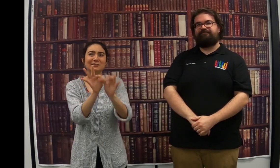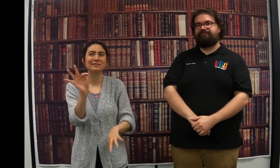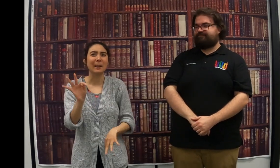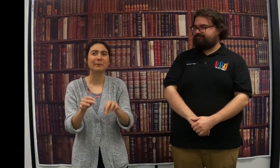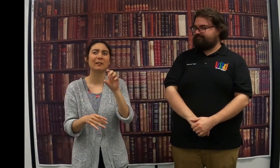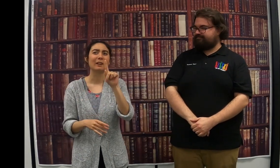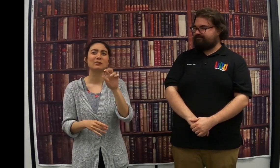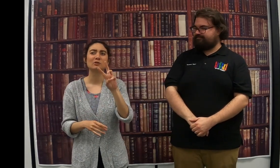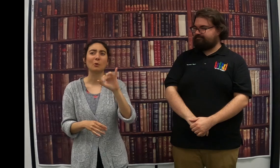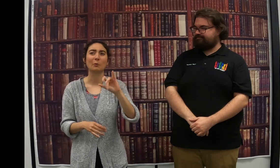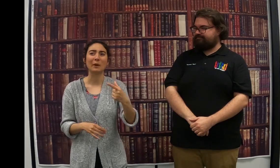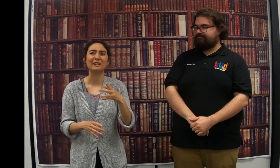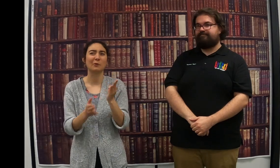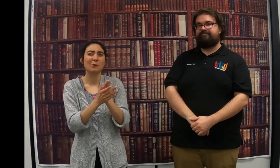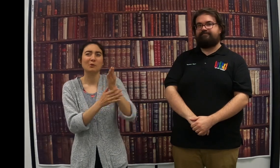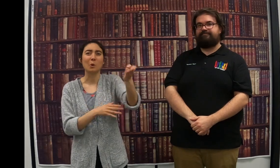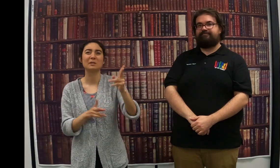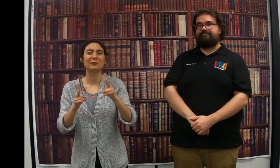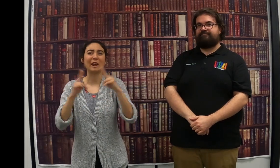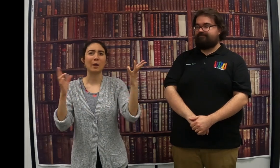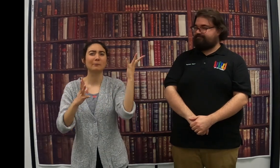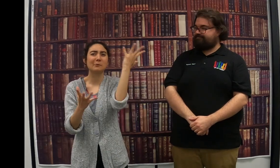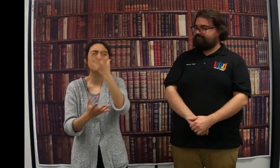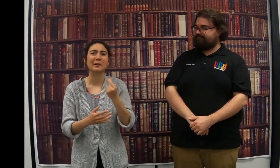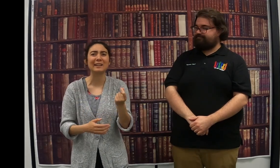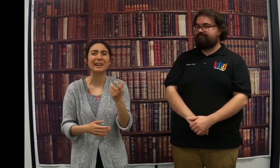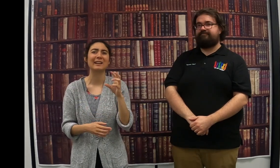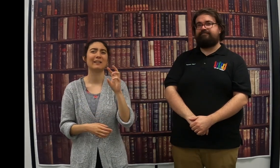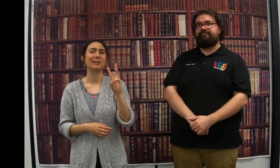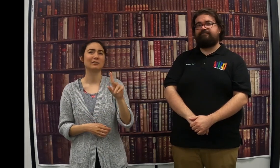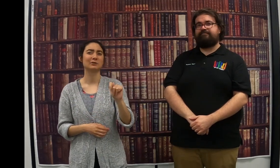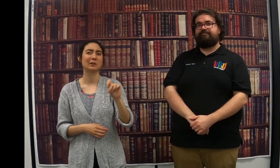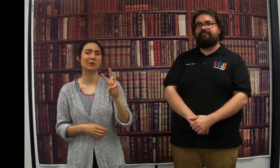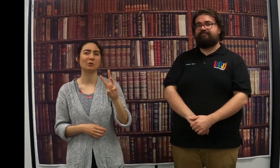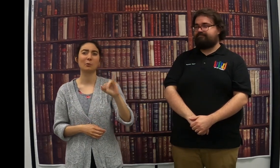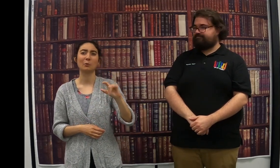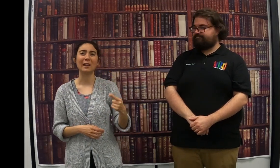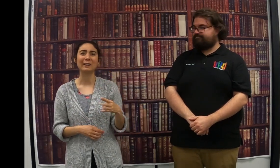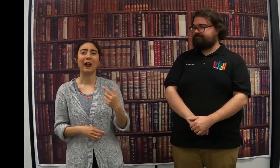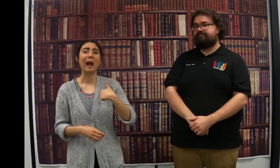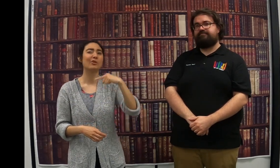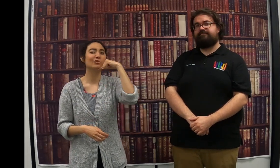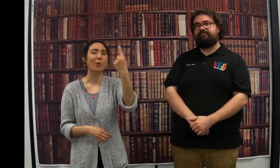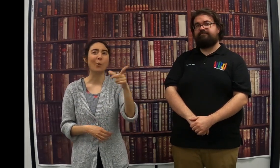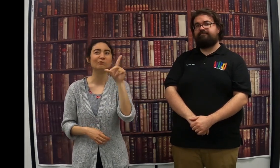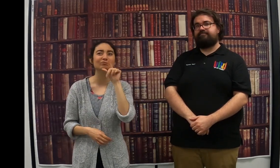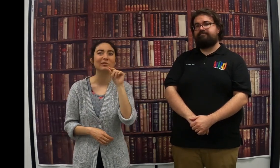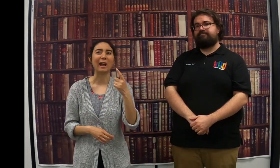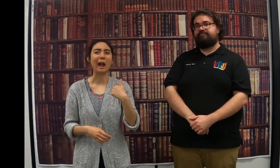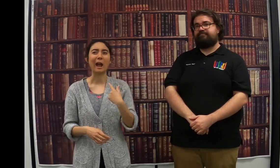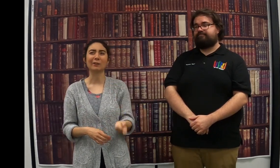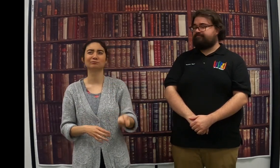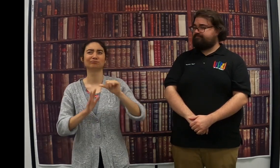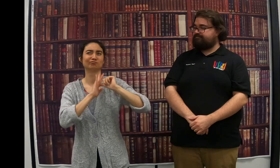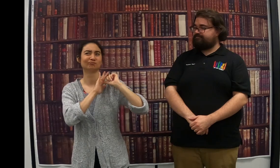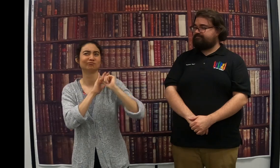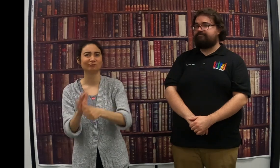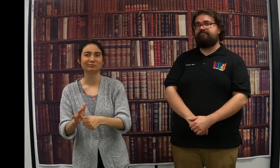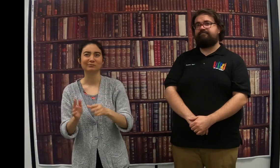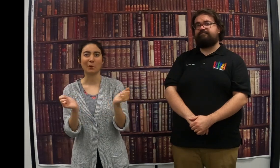began with a simple twig, though it is a very pretty twig. I told the crow I was quite impressed with their work,